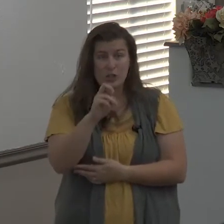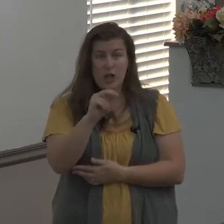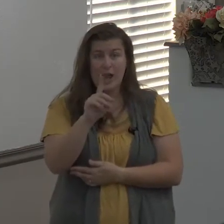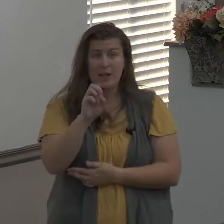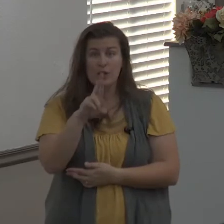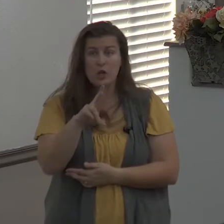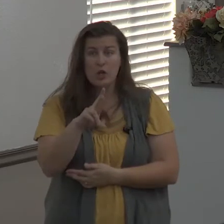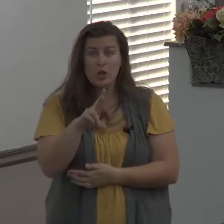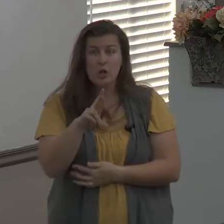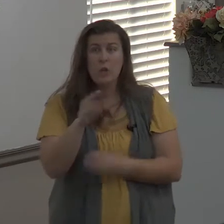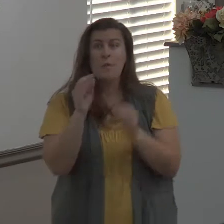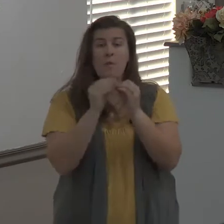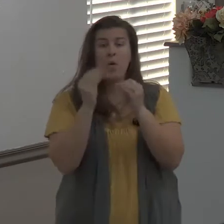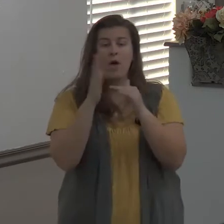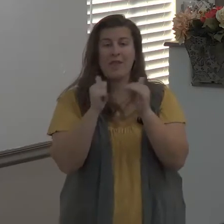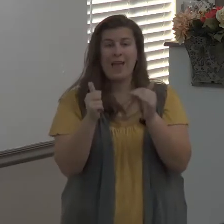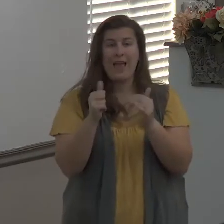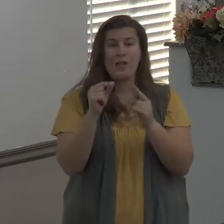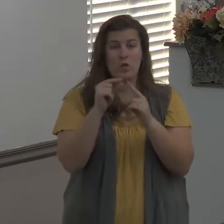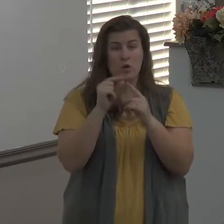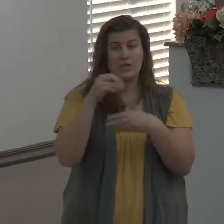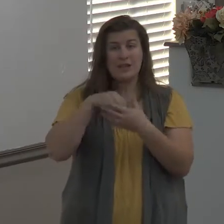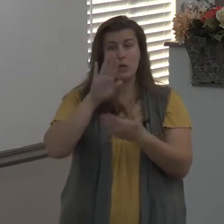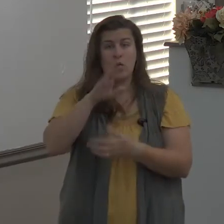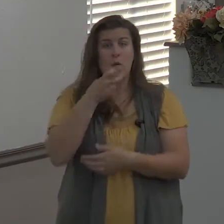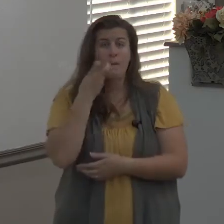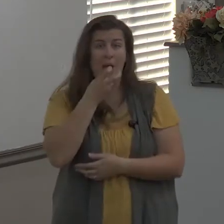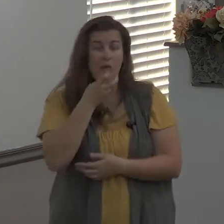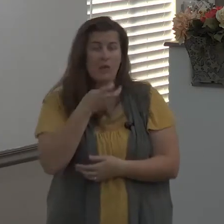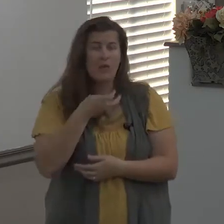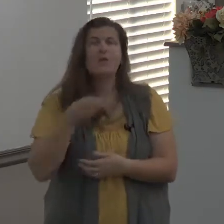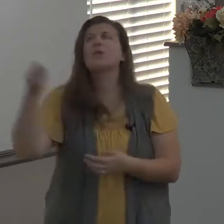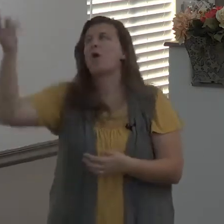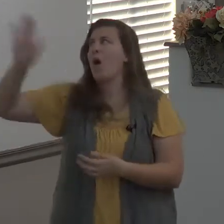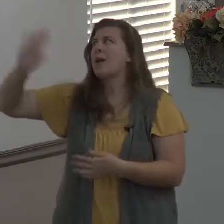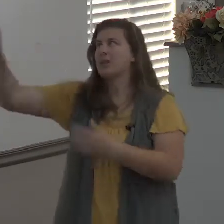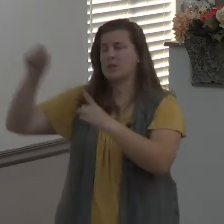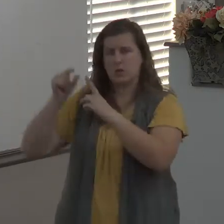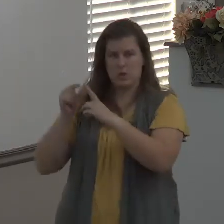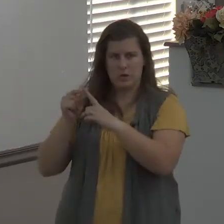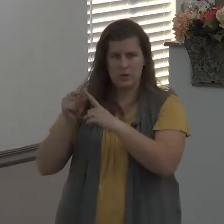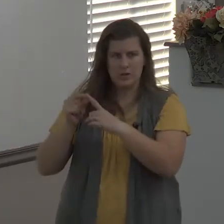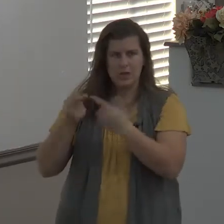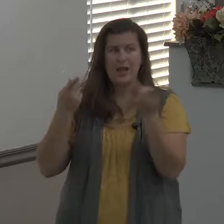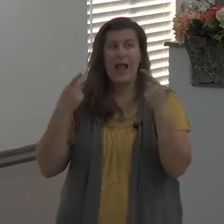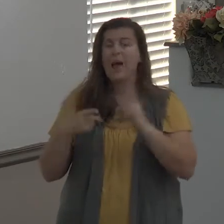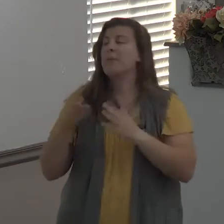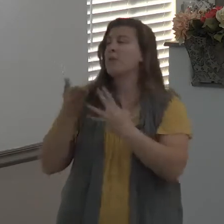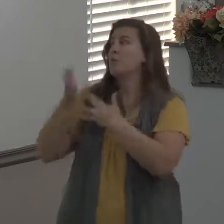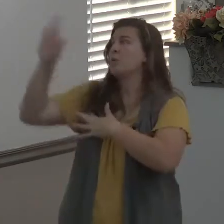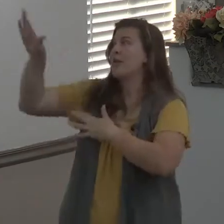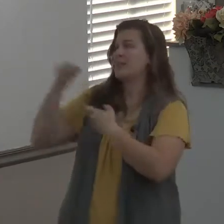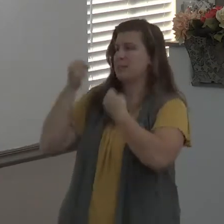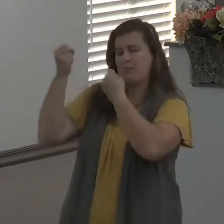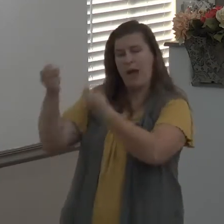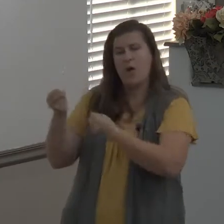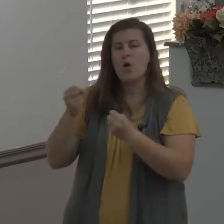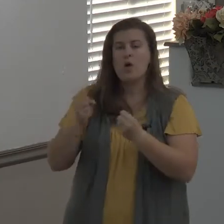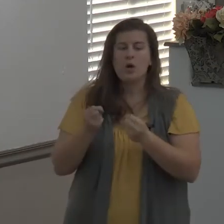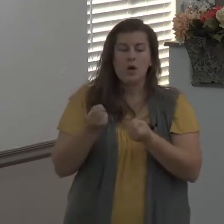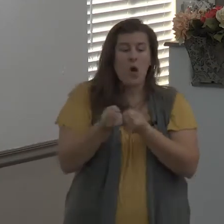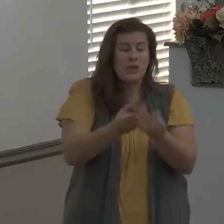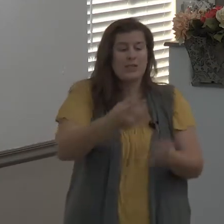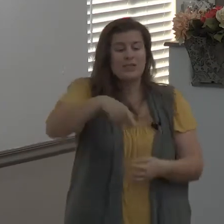You want to know what will destroy a transgender far more powerfully than the words that you have in your mouth? The words that are contained in God's eternal